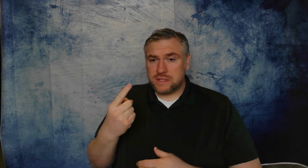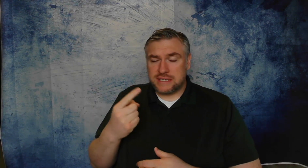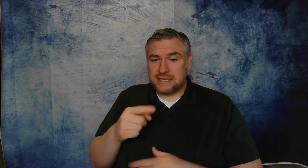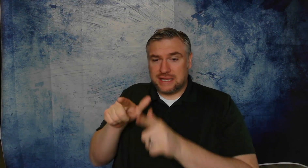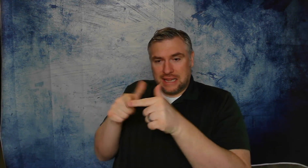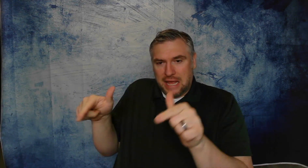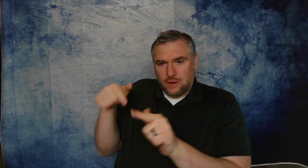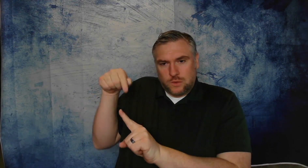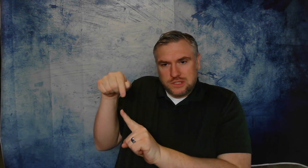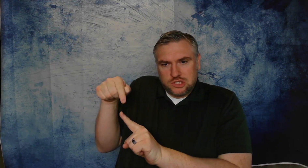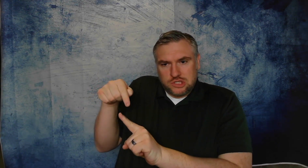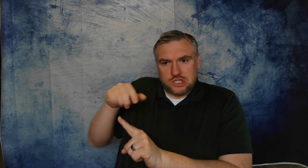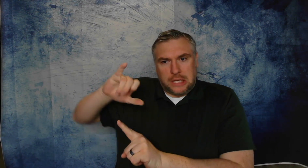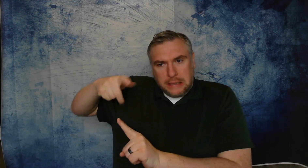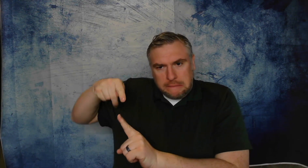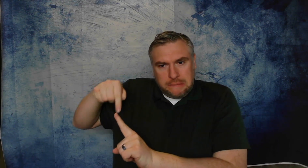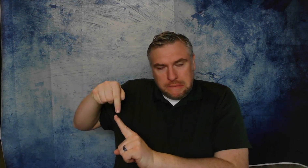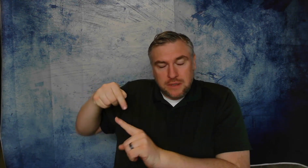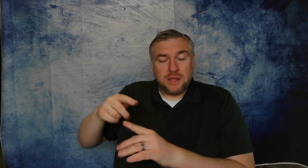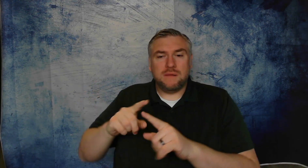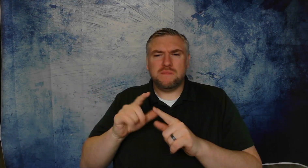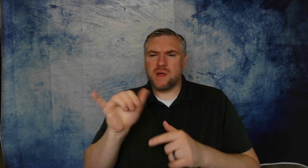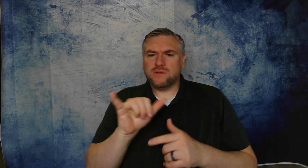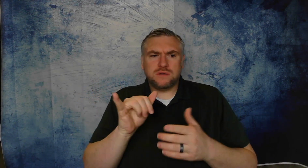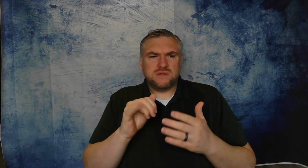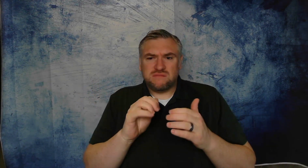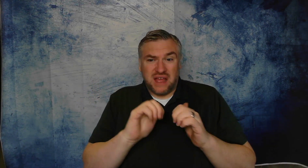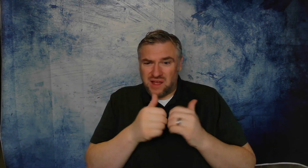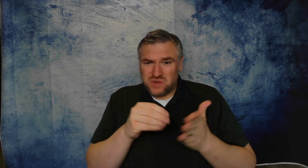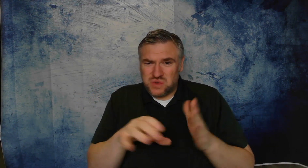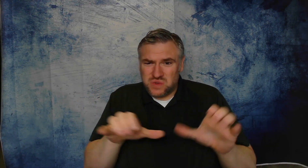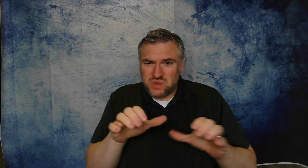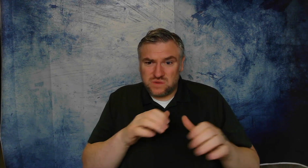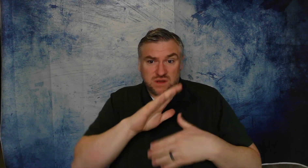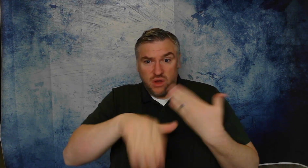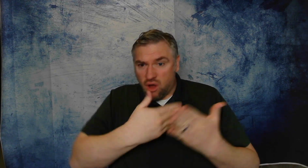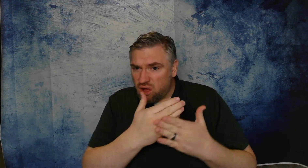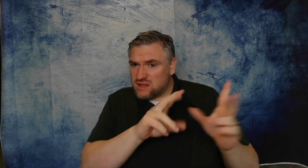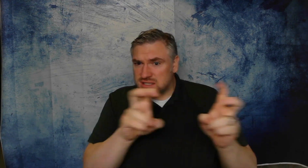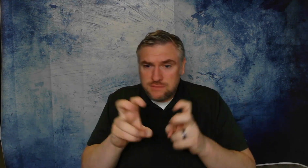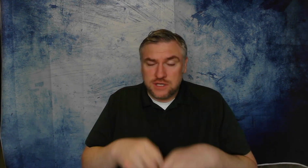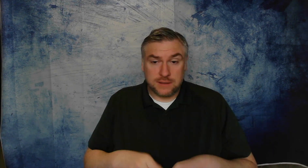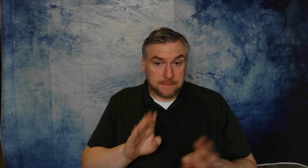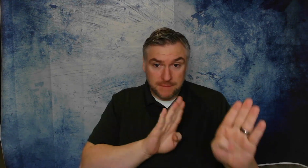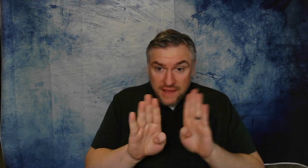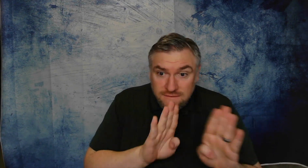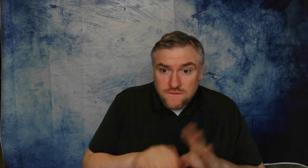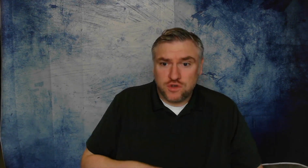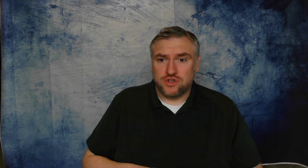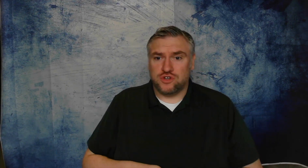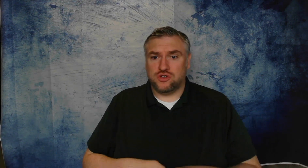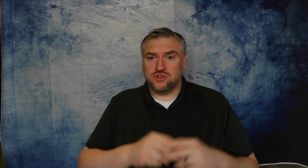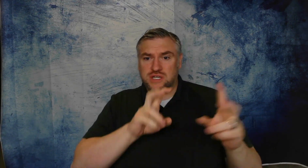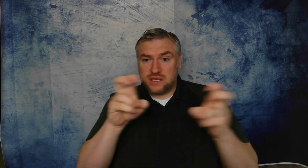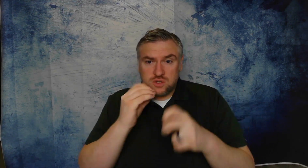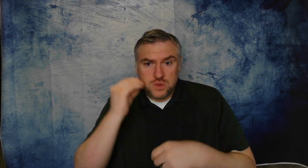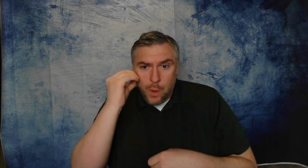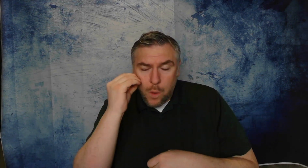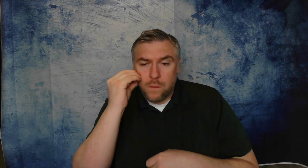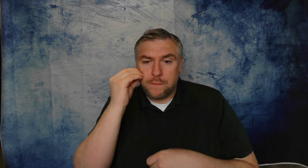Not only language specifically or IEP specifically, but how's the student doing in all subjects? How's their behavior? Are